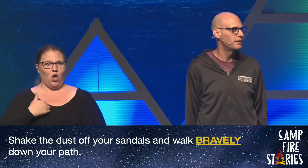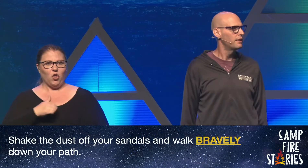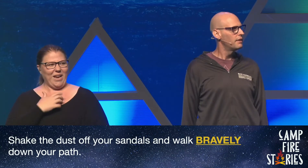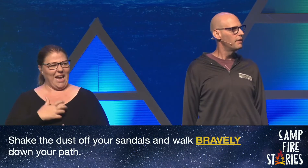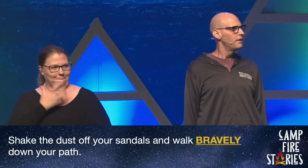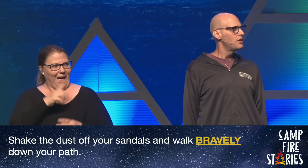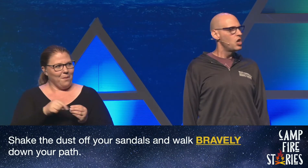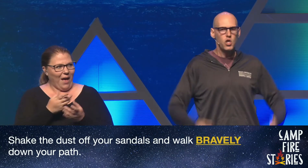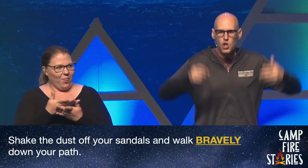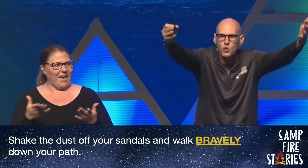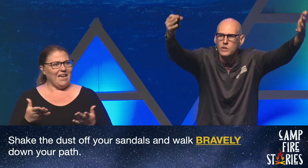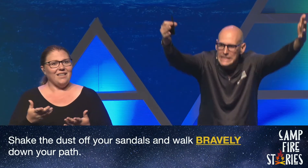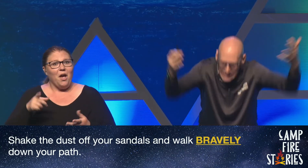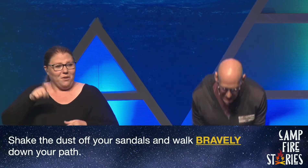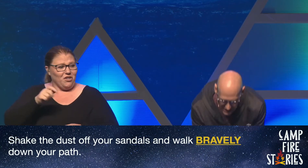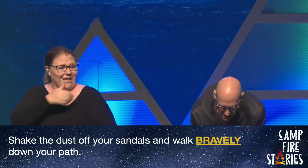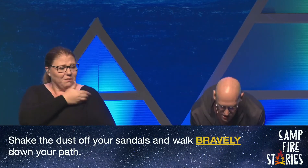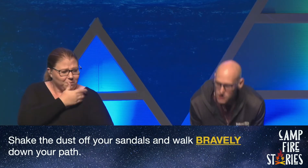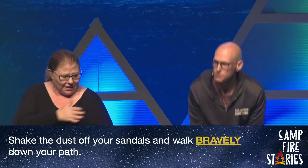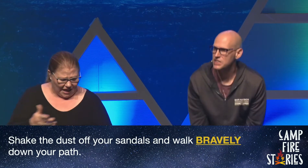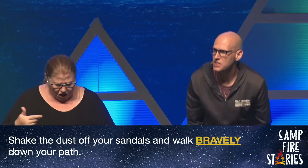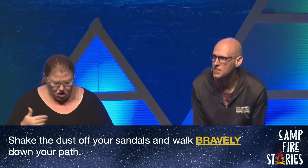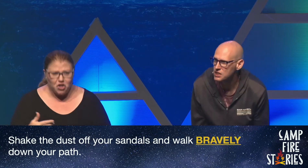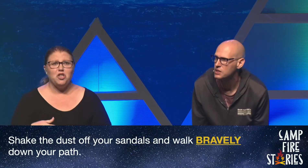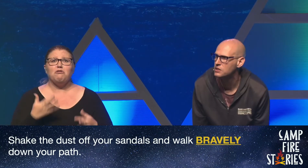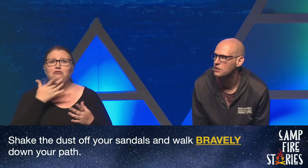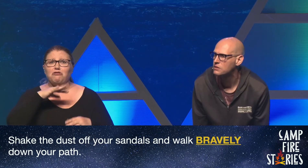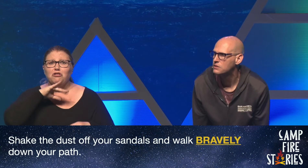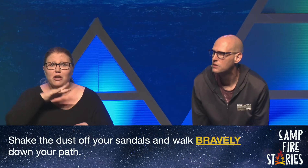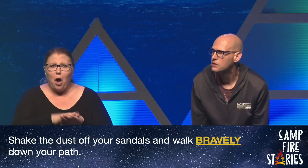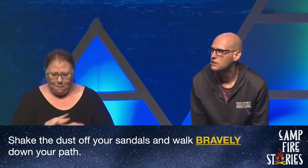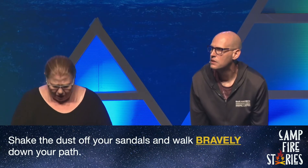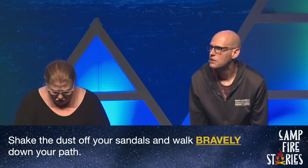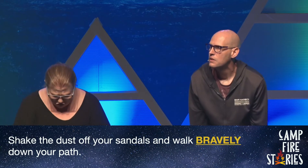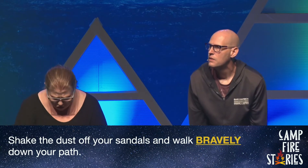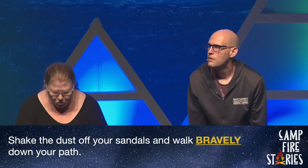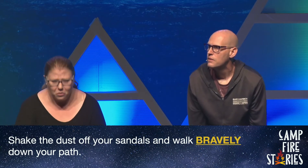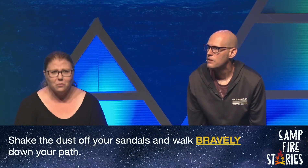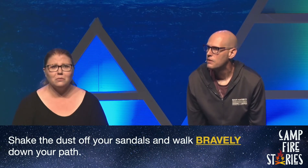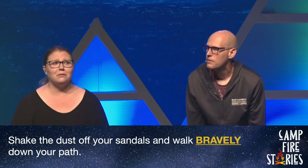it. You got dust on my sandals.